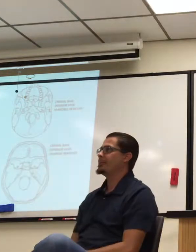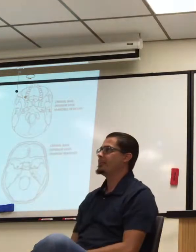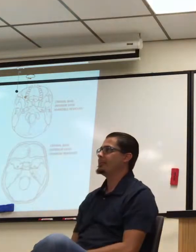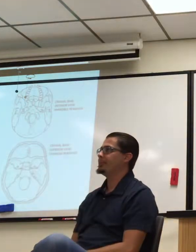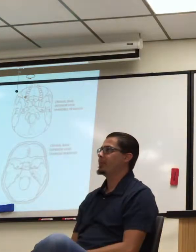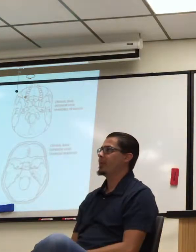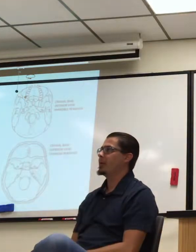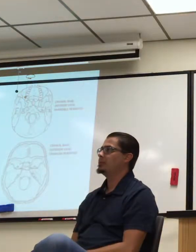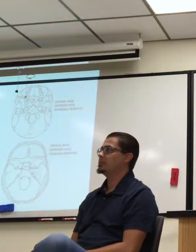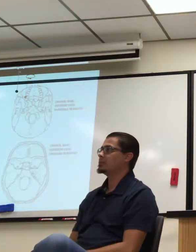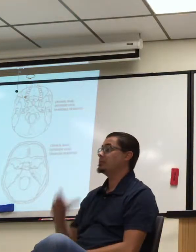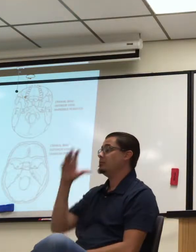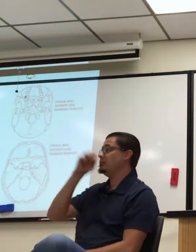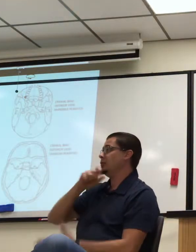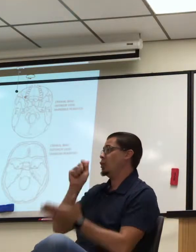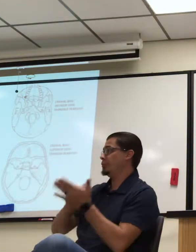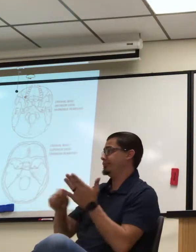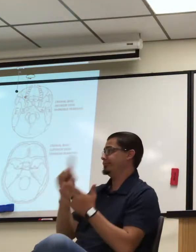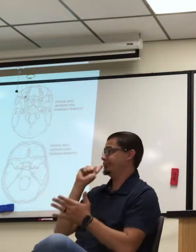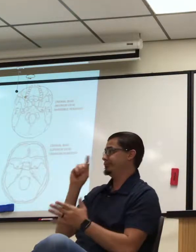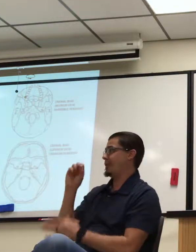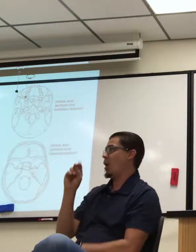assume you wrote this outline down.